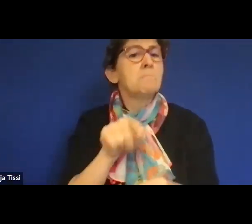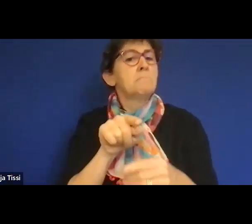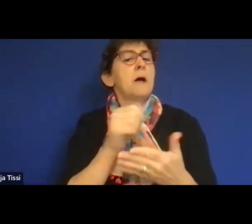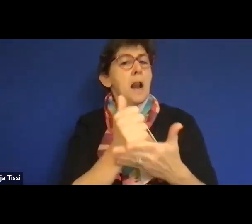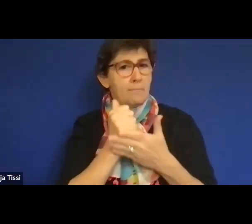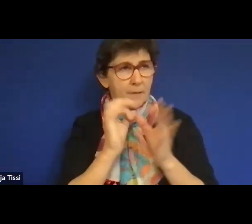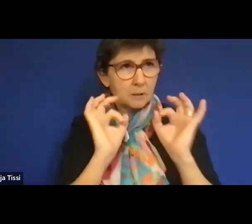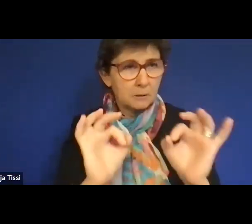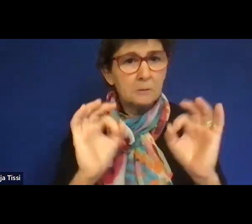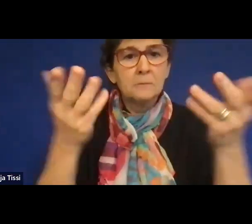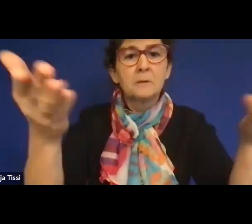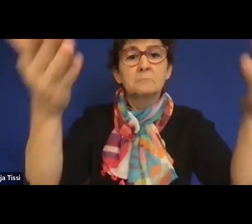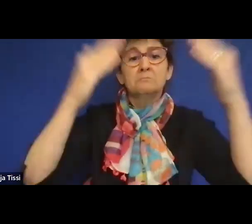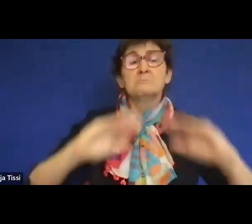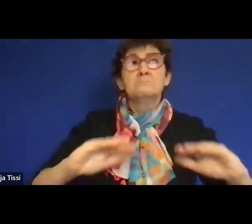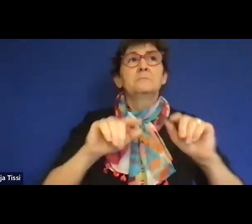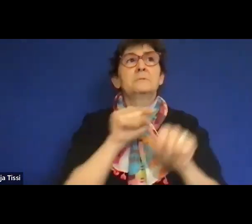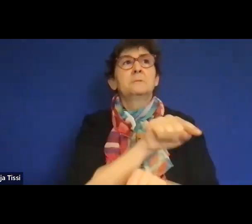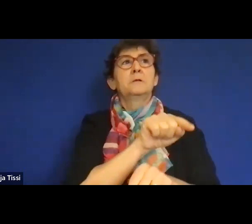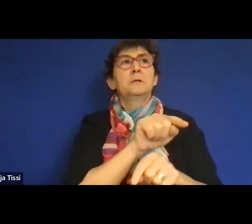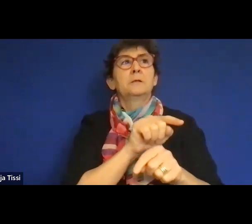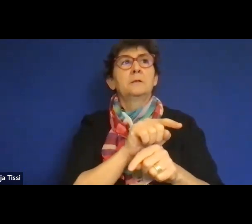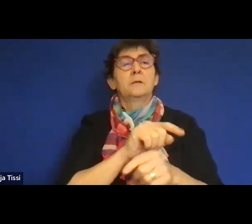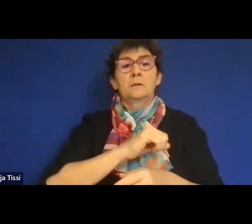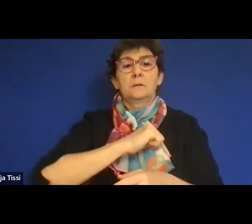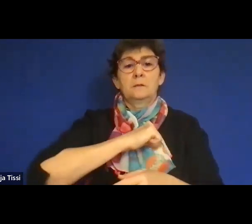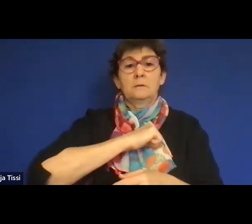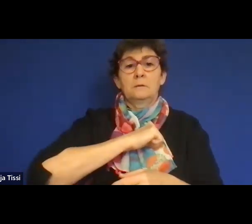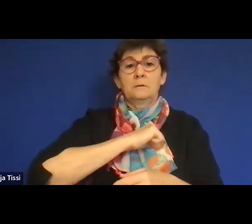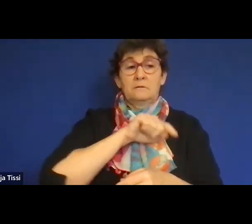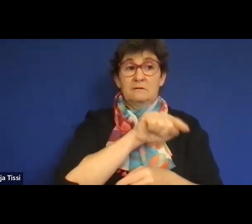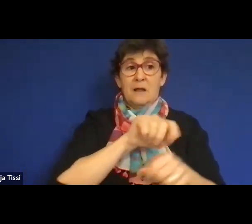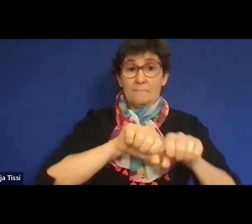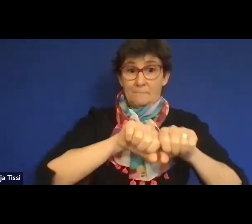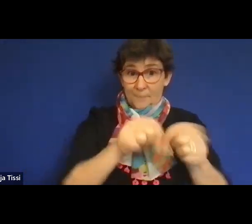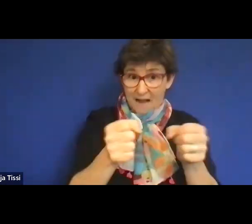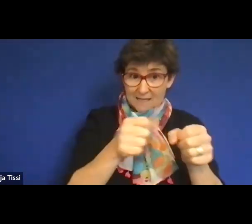disfluency and a lot of disfluency. So that's been really helpful to us.